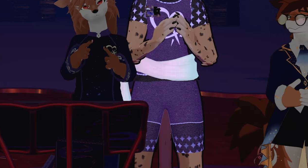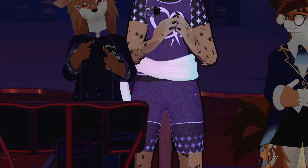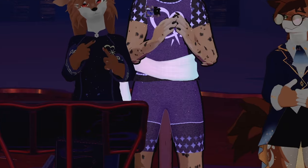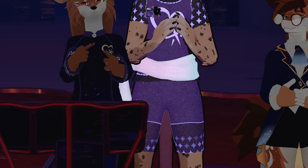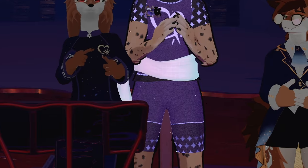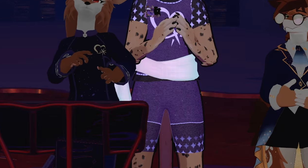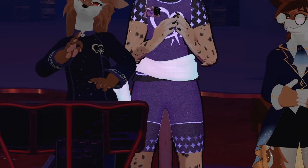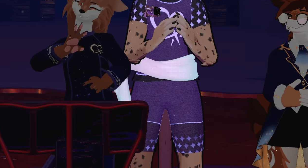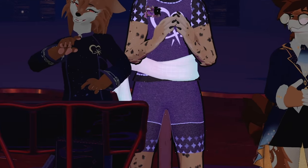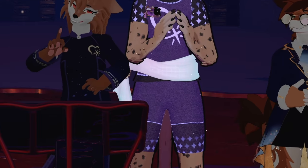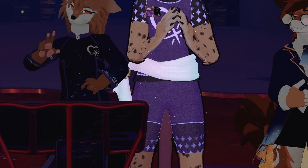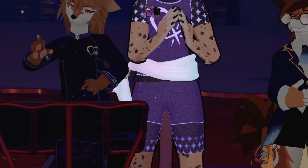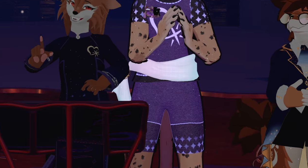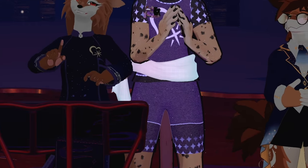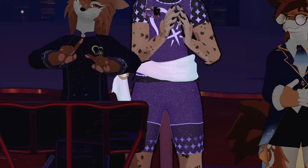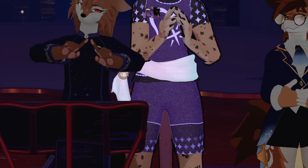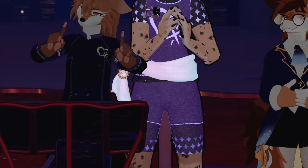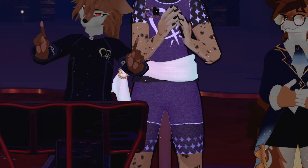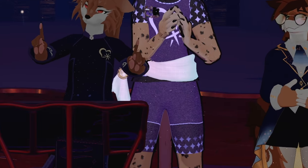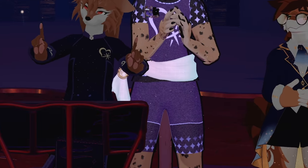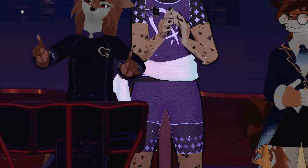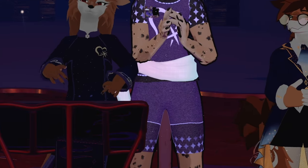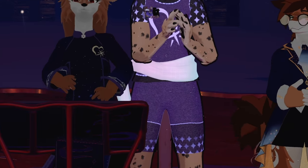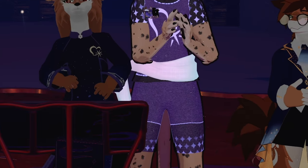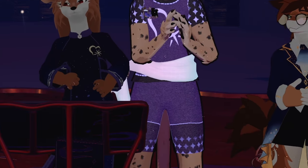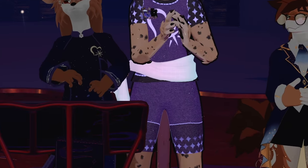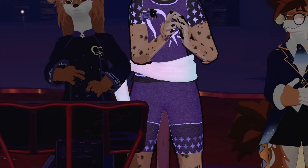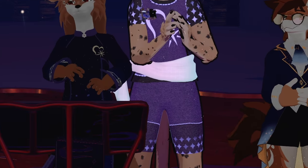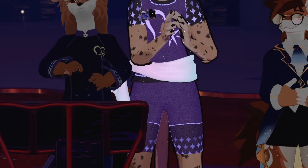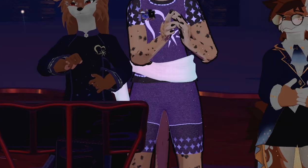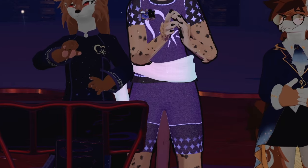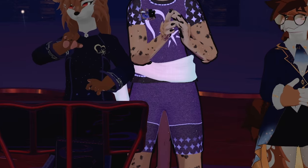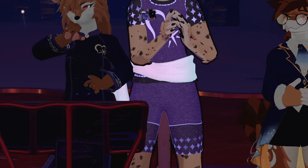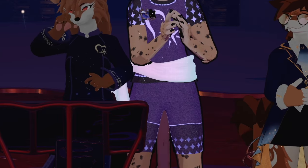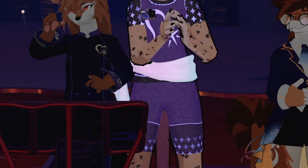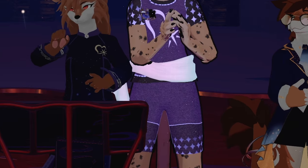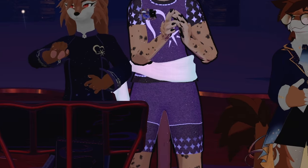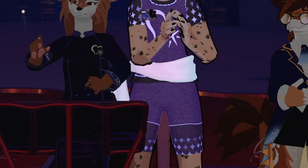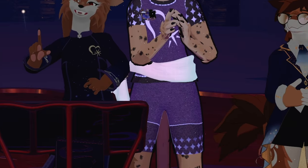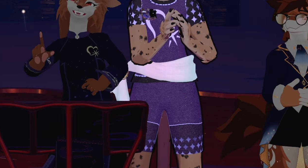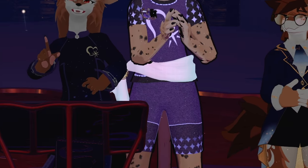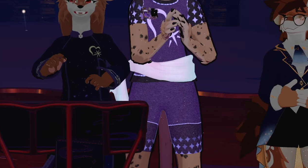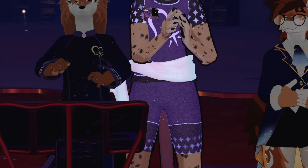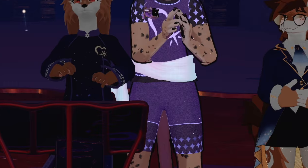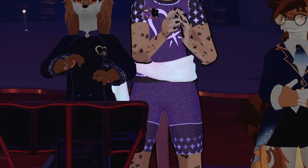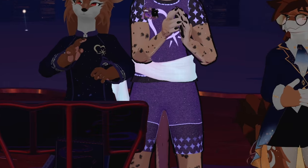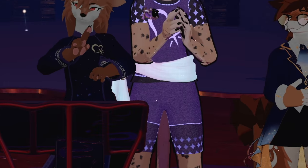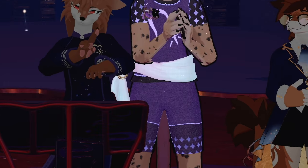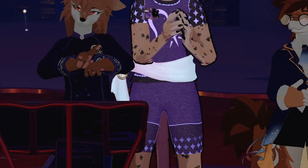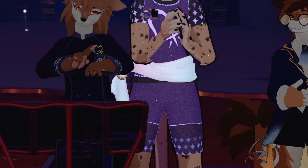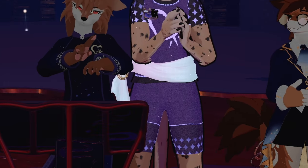ASL and BSL are different, so we have some different obvious differences, like for one is the spelling.